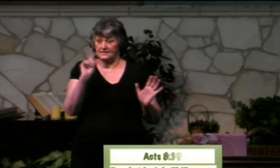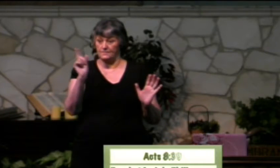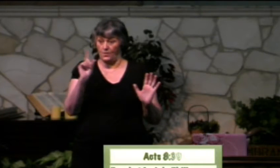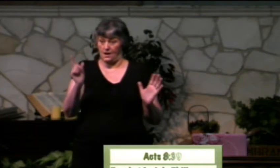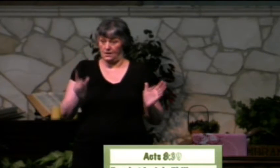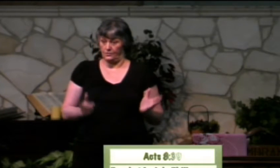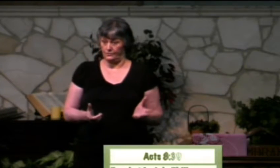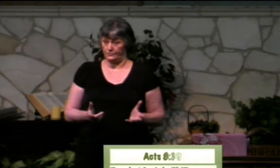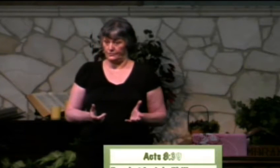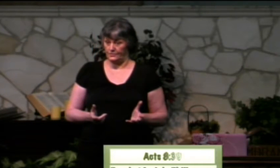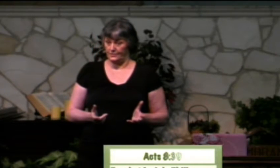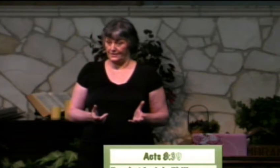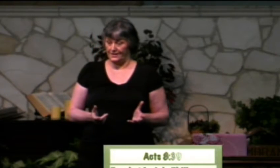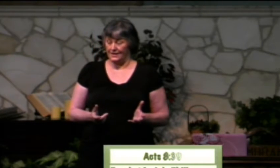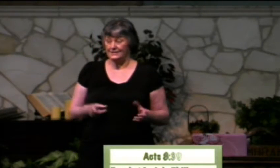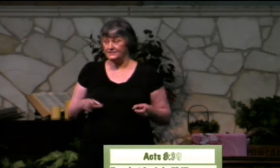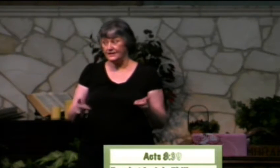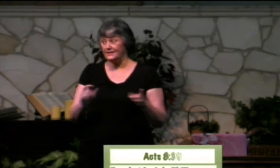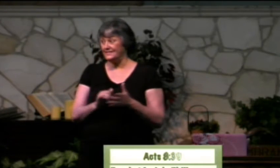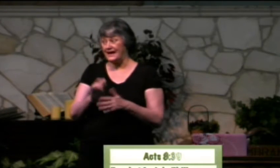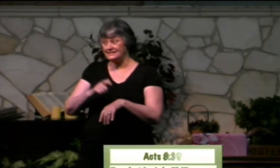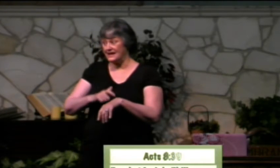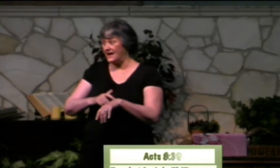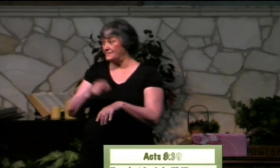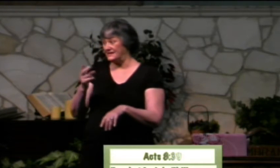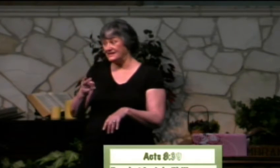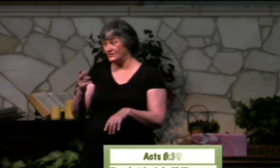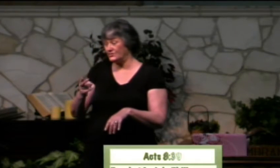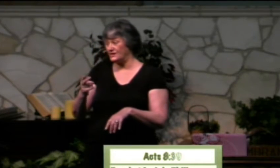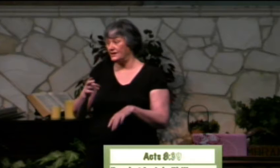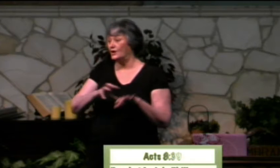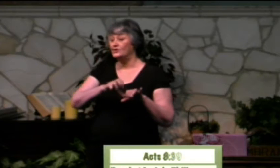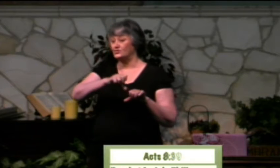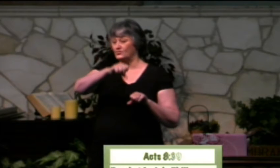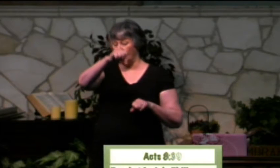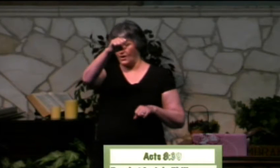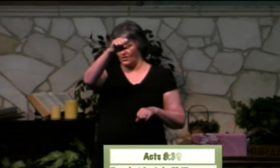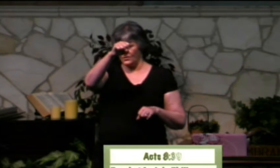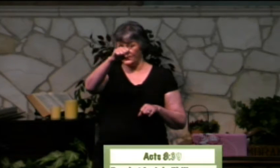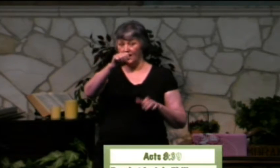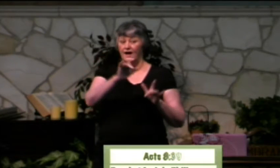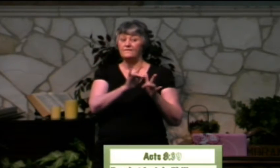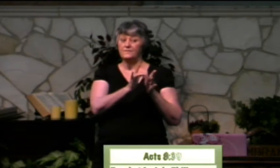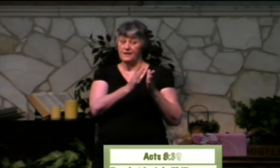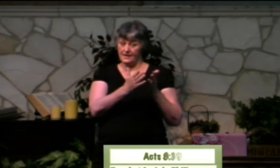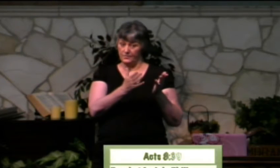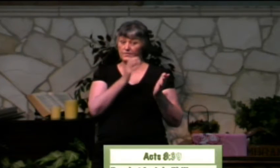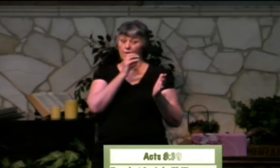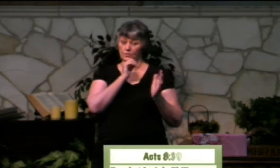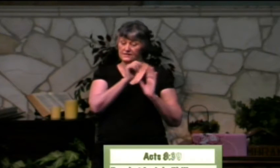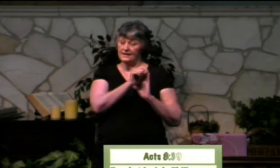somewhere. During that time in history, scrolls of the Bible, the Old